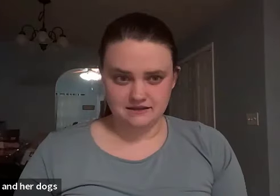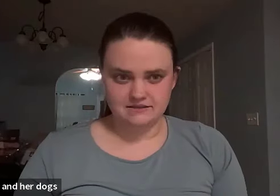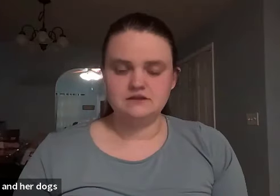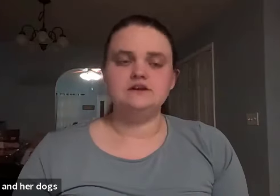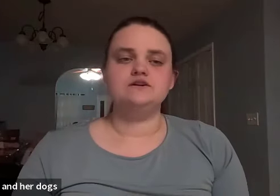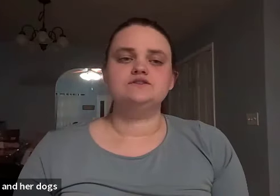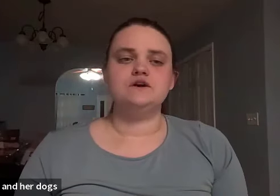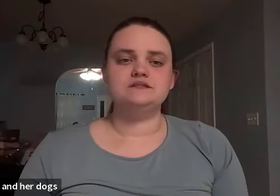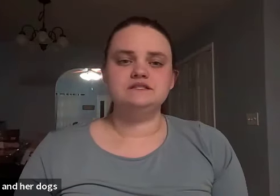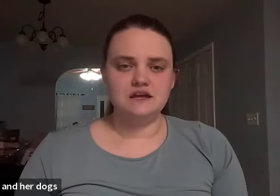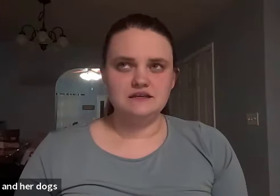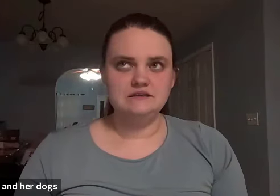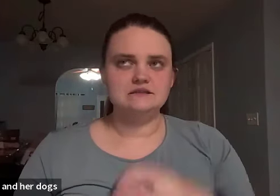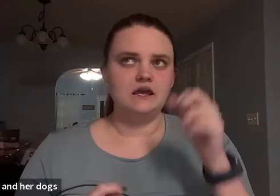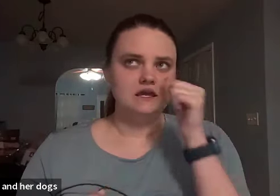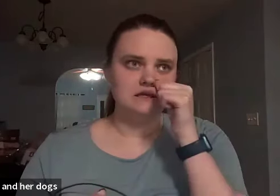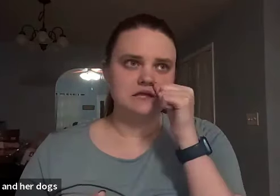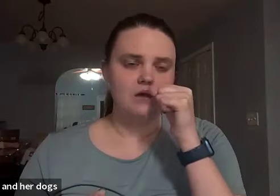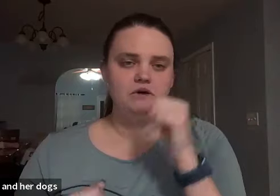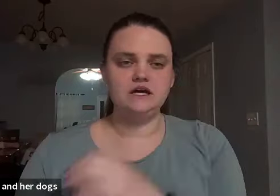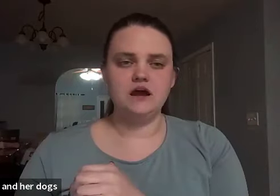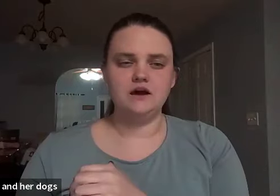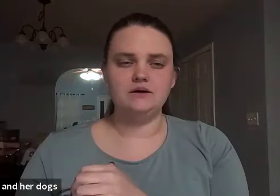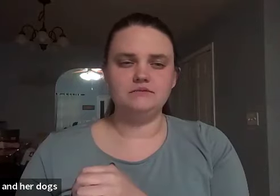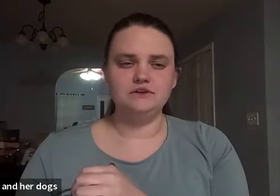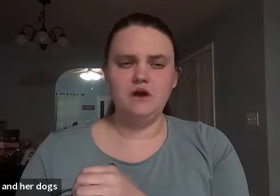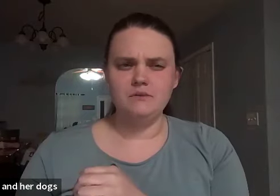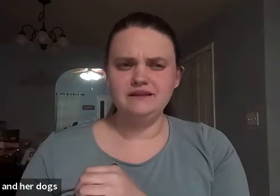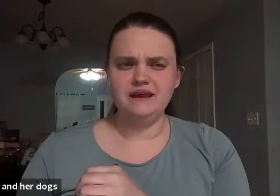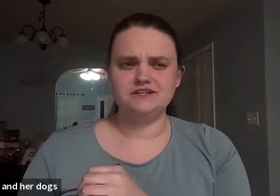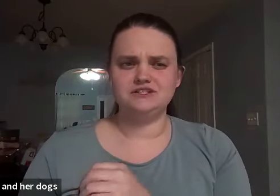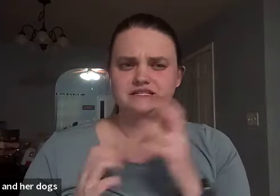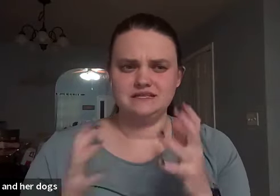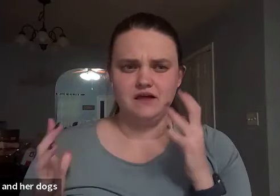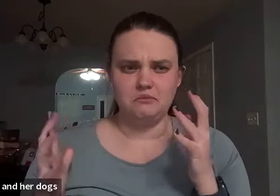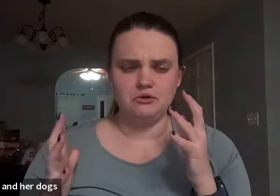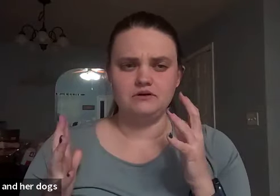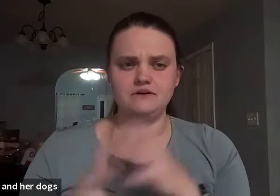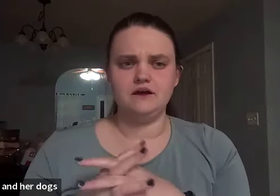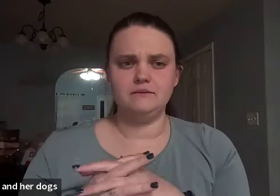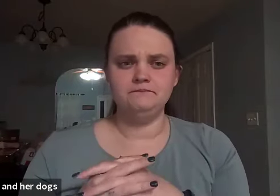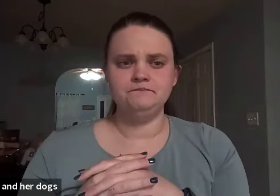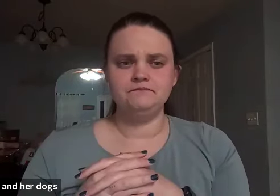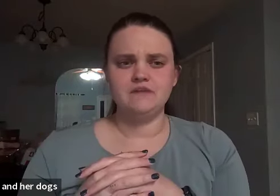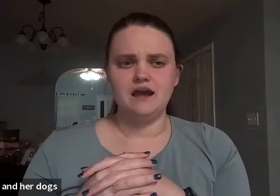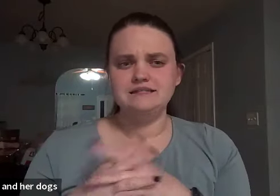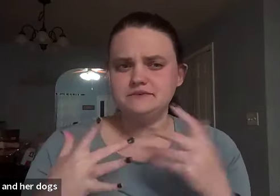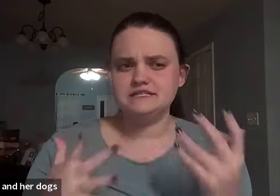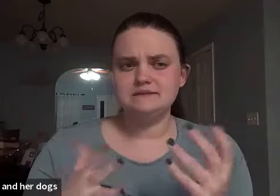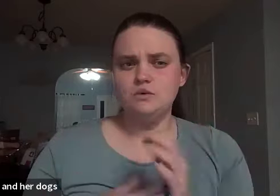second. So seconds is not one that you commonly actually see a lot more of. I typically see